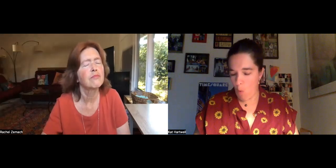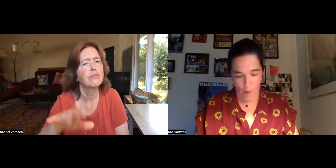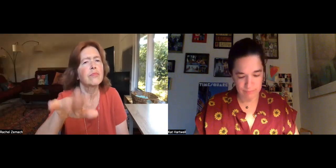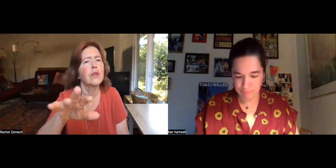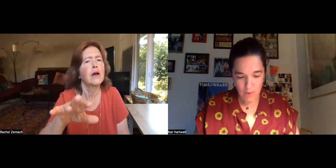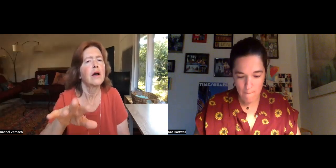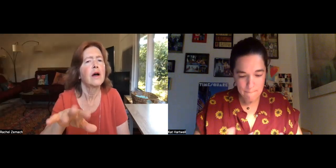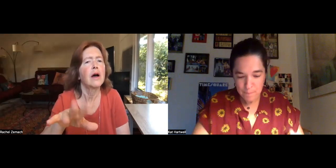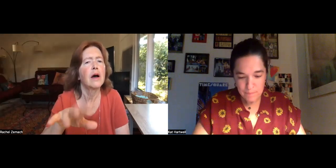Wow.